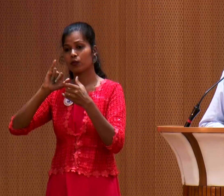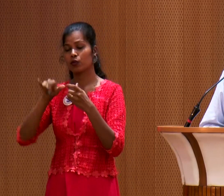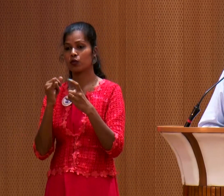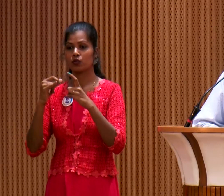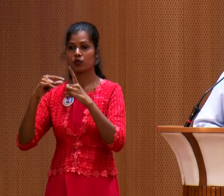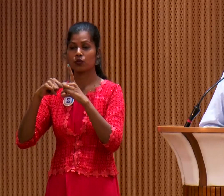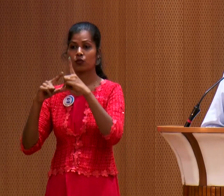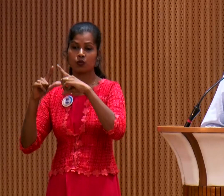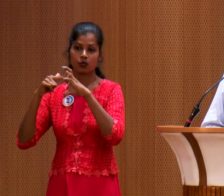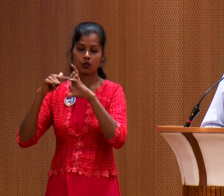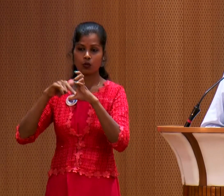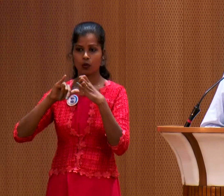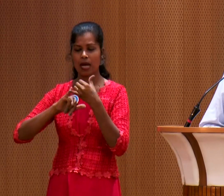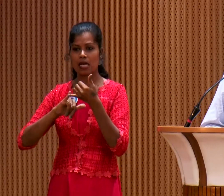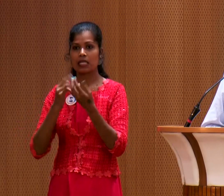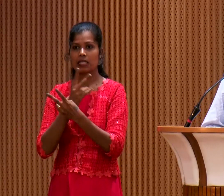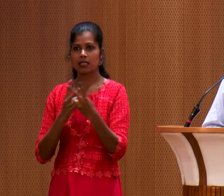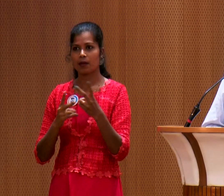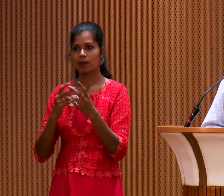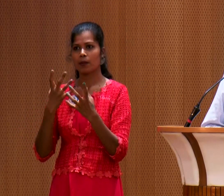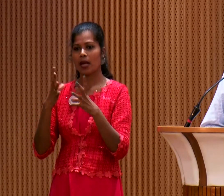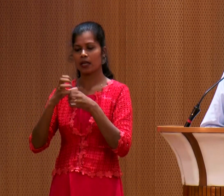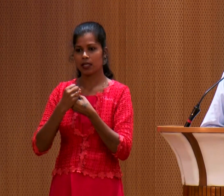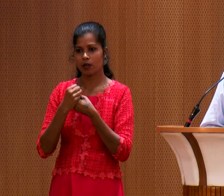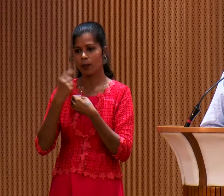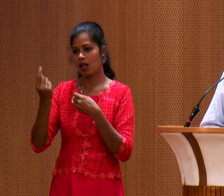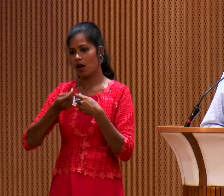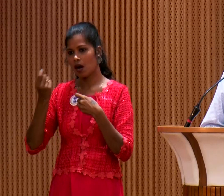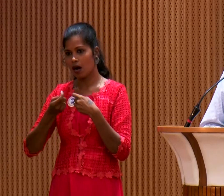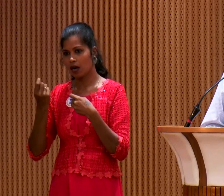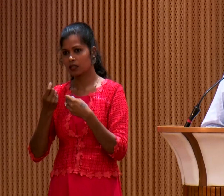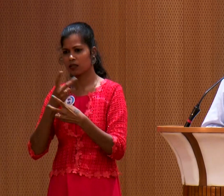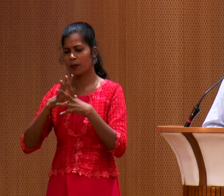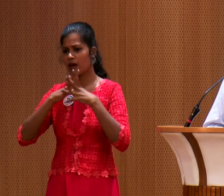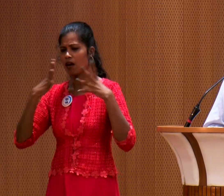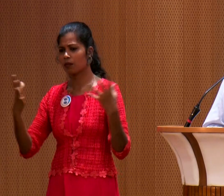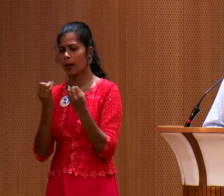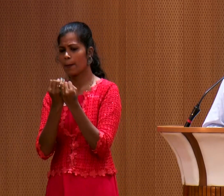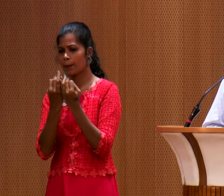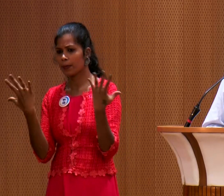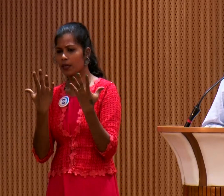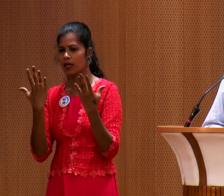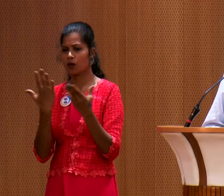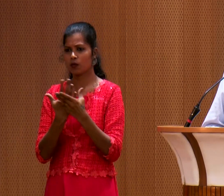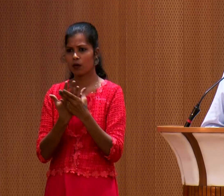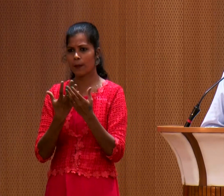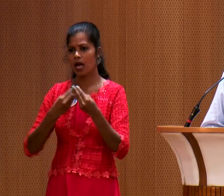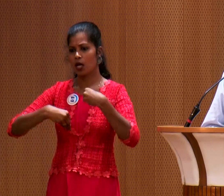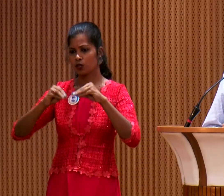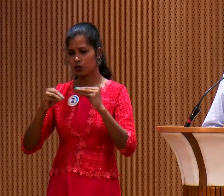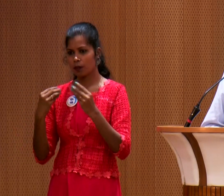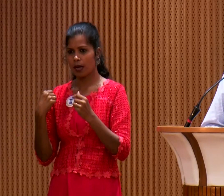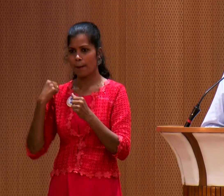to development of very fine yarns, there is a wide range of applications in shopping